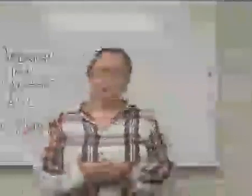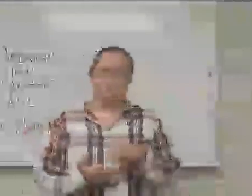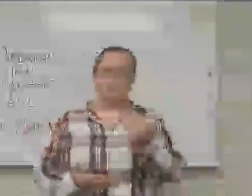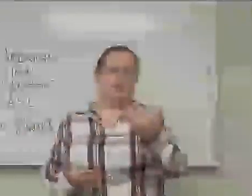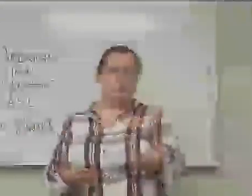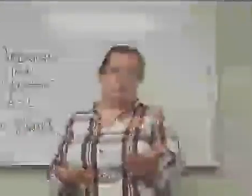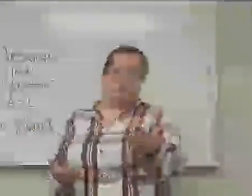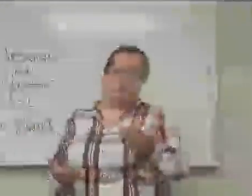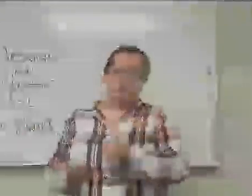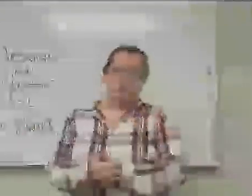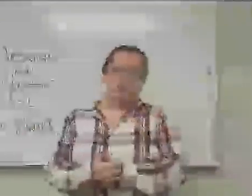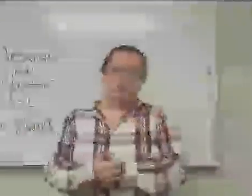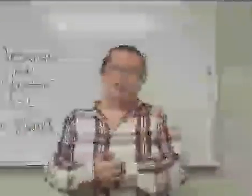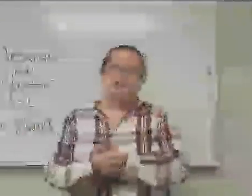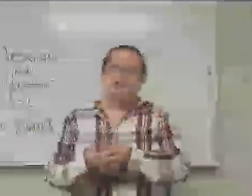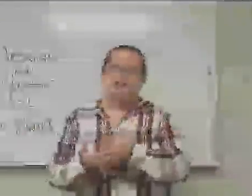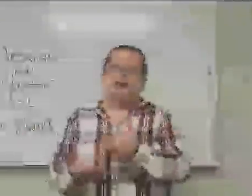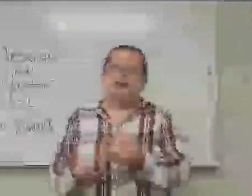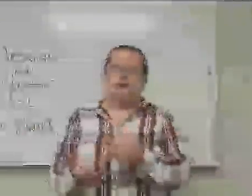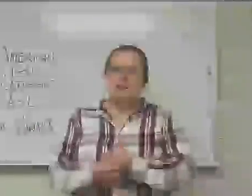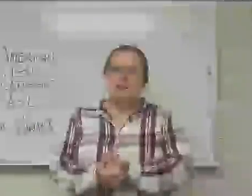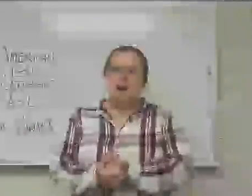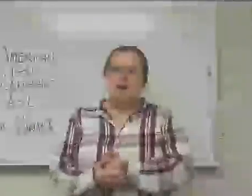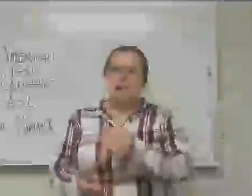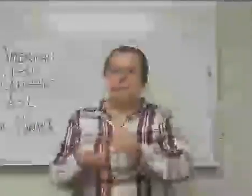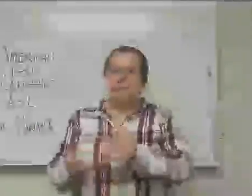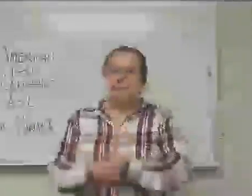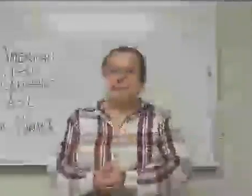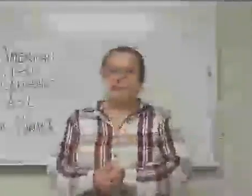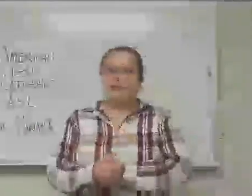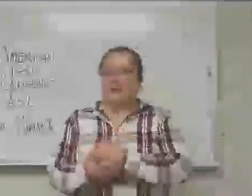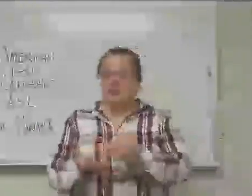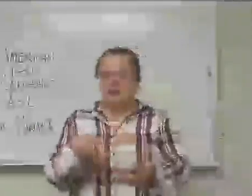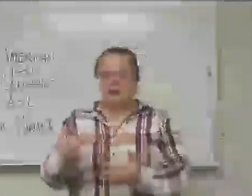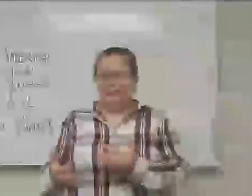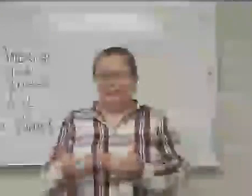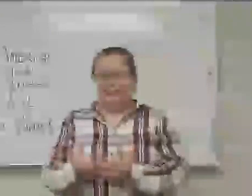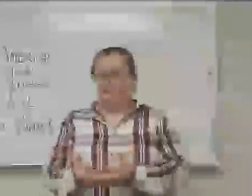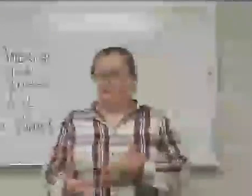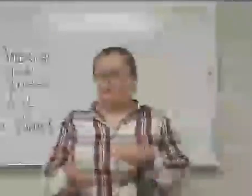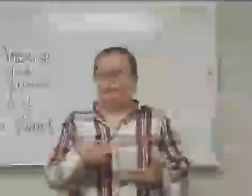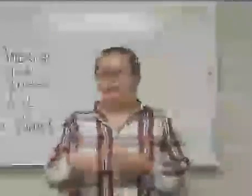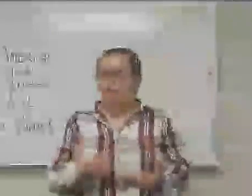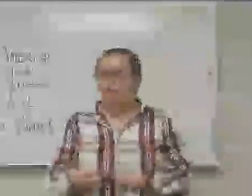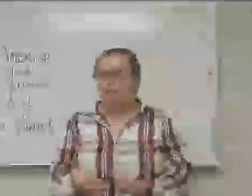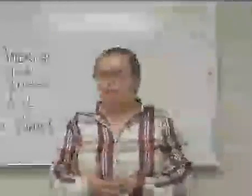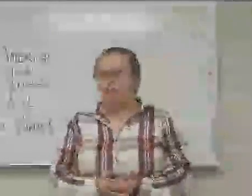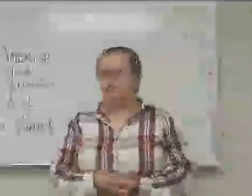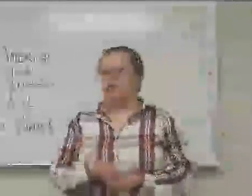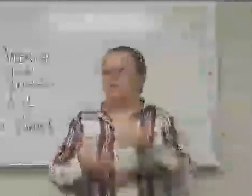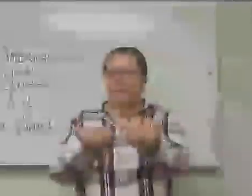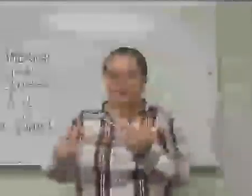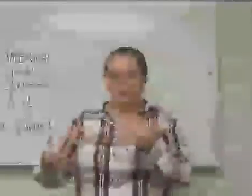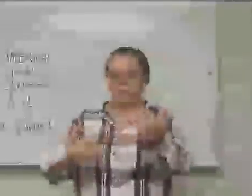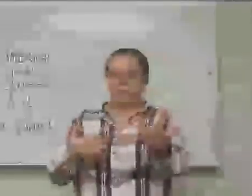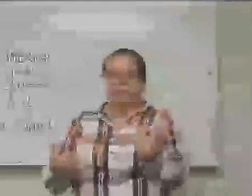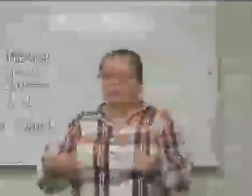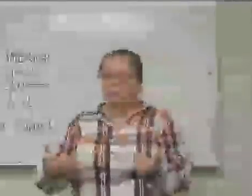the deaf person know that it might be a little rough, but I'm trying. But I at least know a little bit of it, so you might have to go slow with